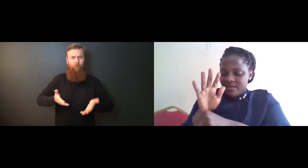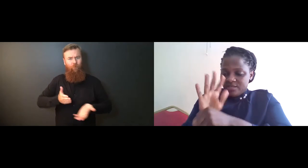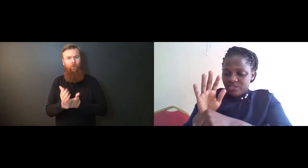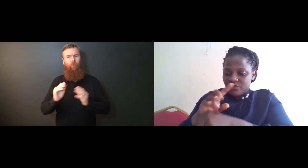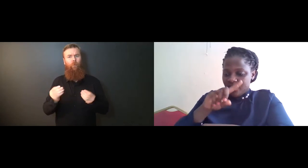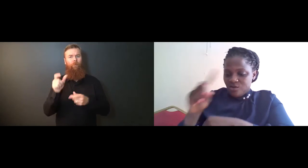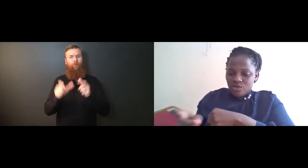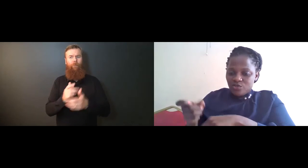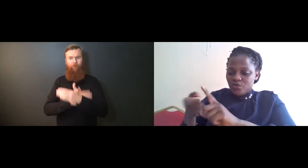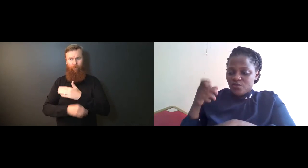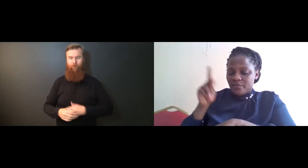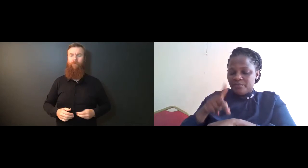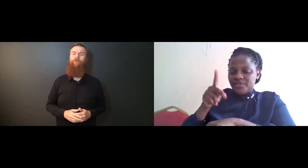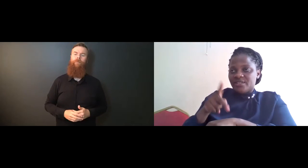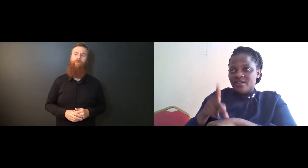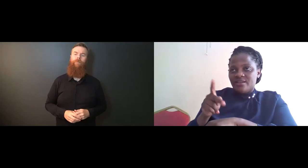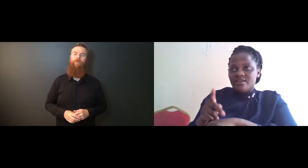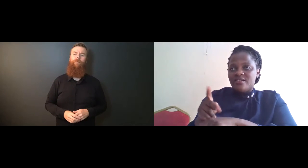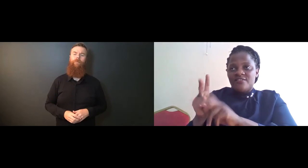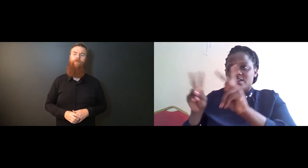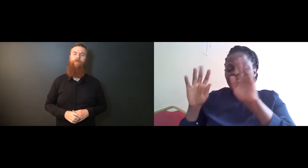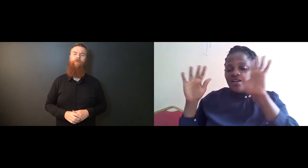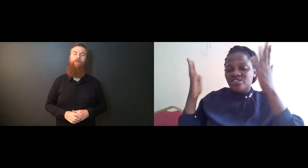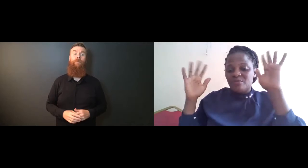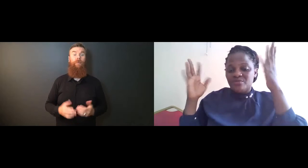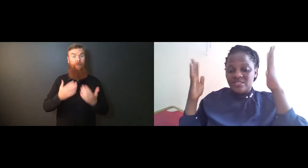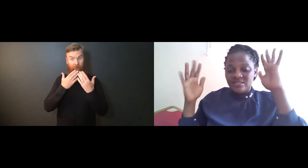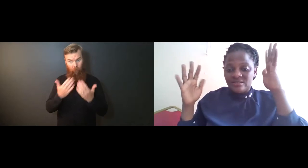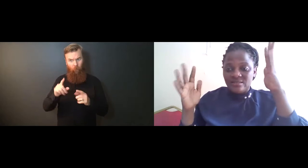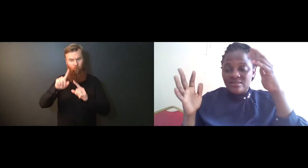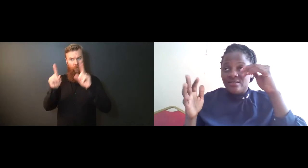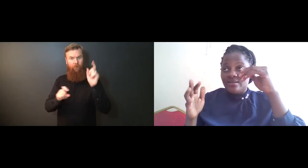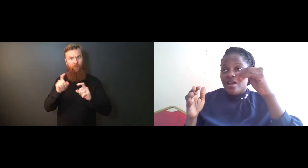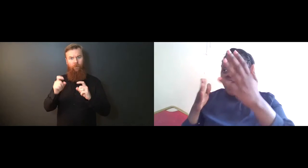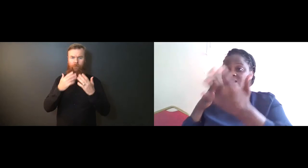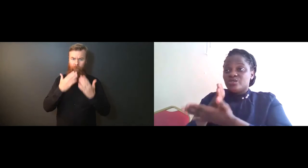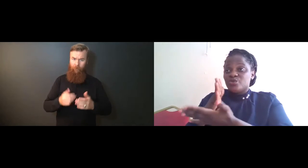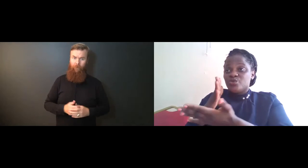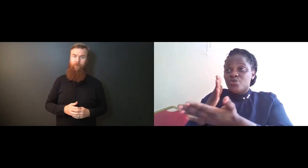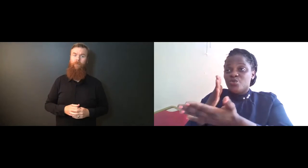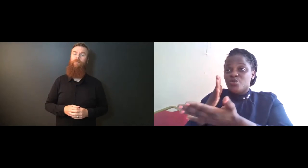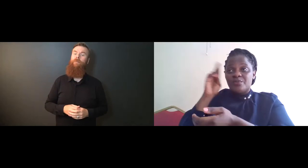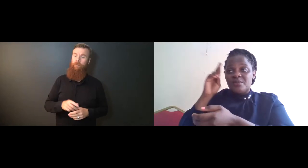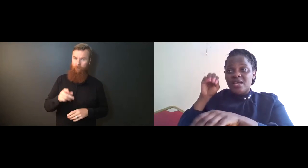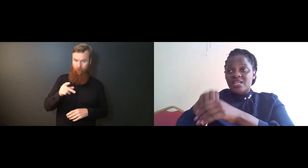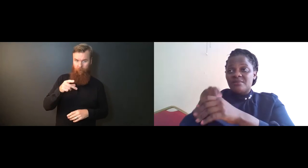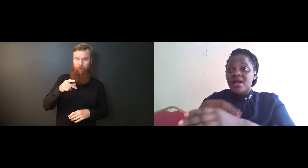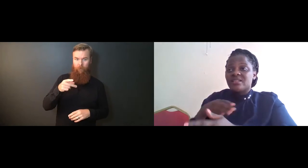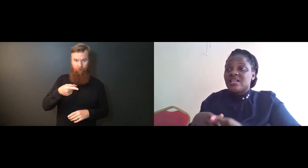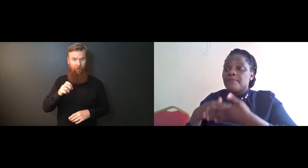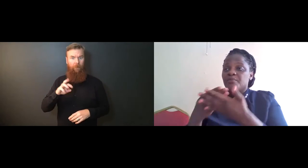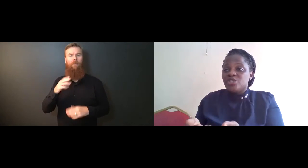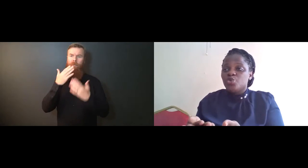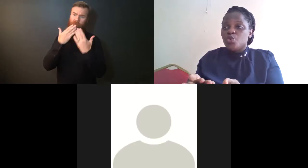Thank you so much for that question from Peter. I do appreciate it.